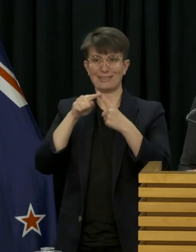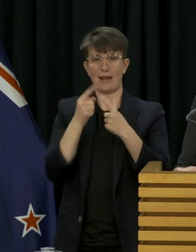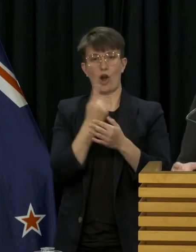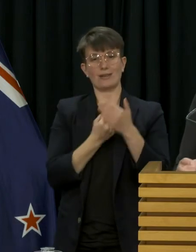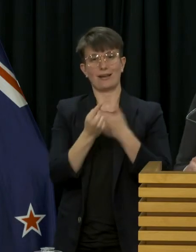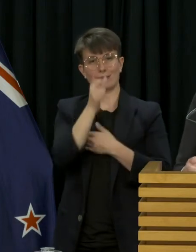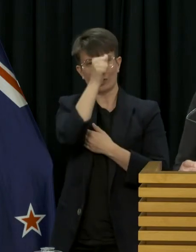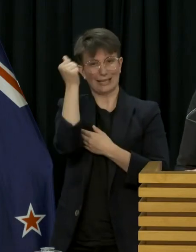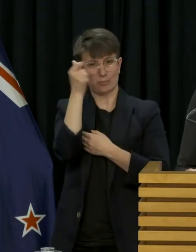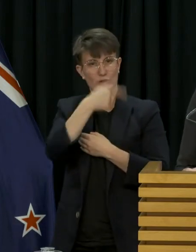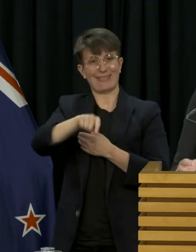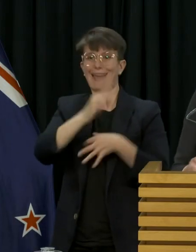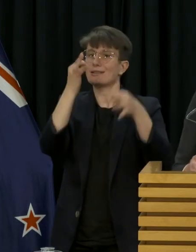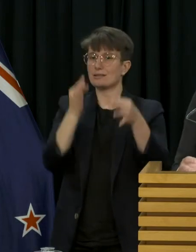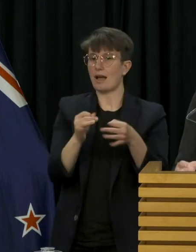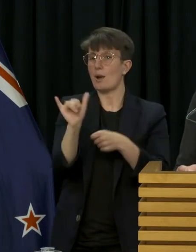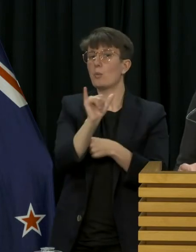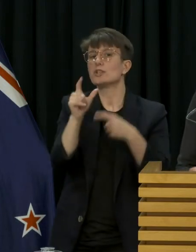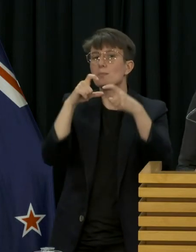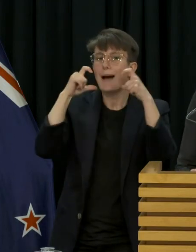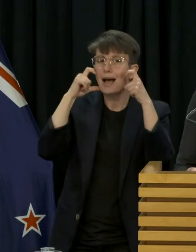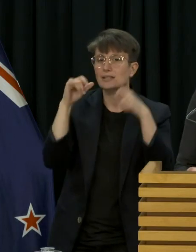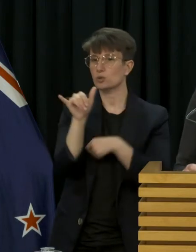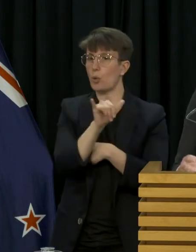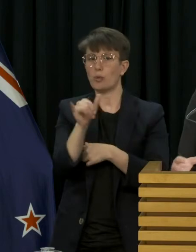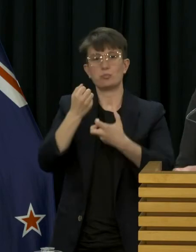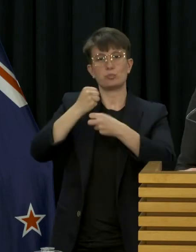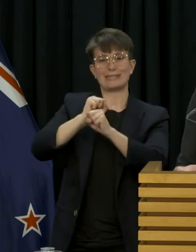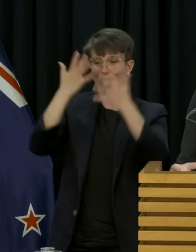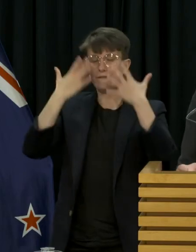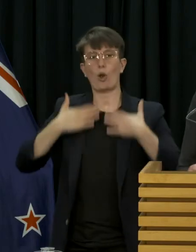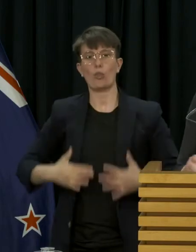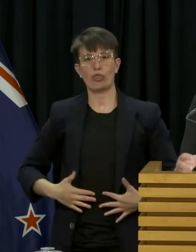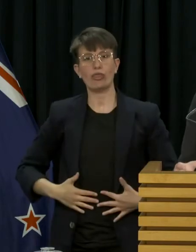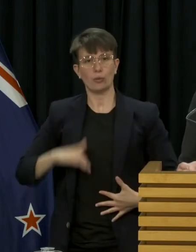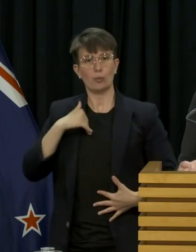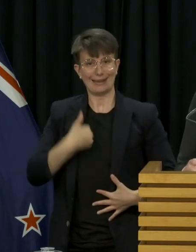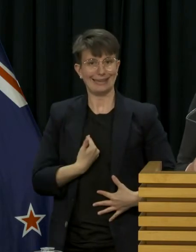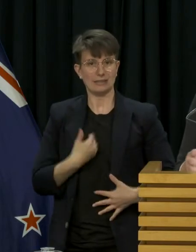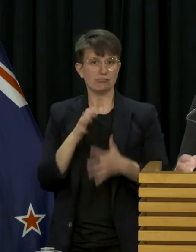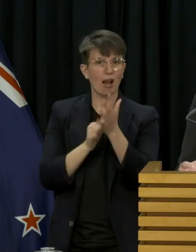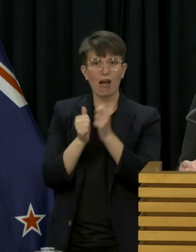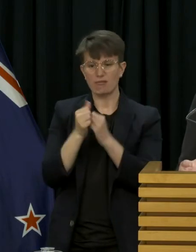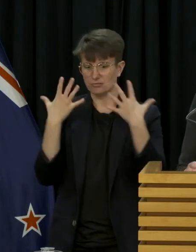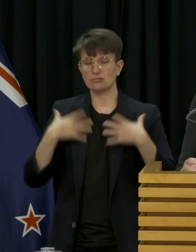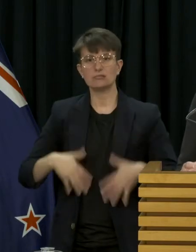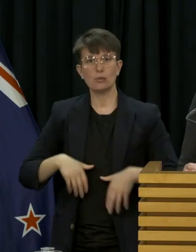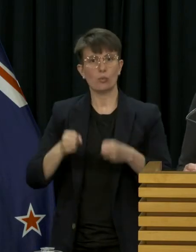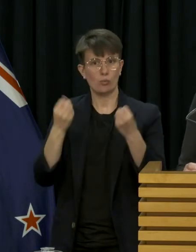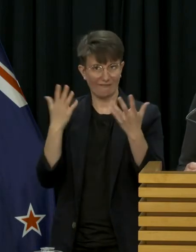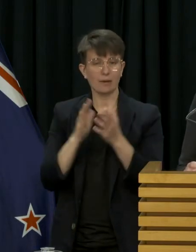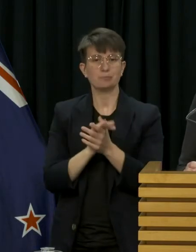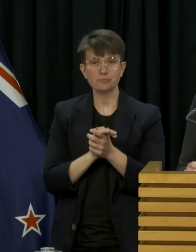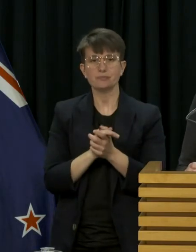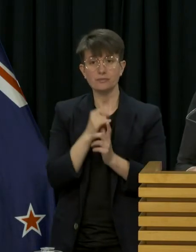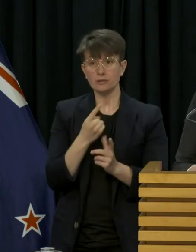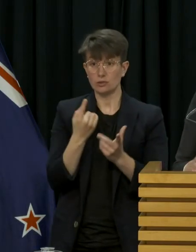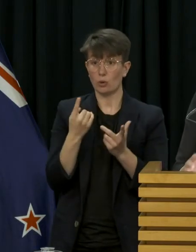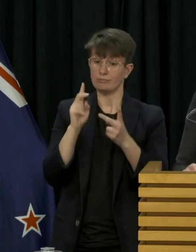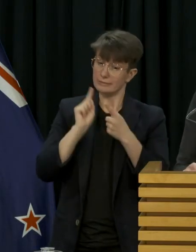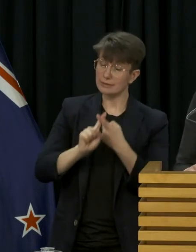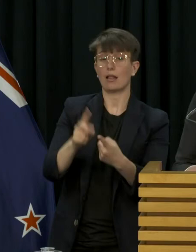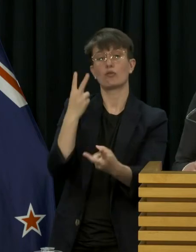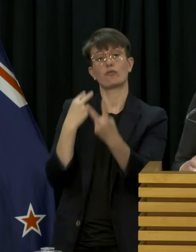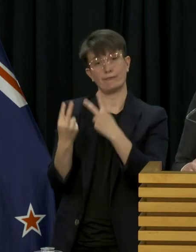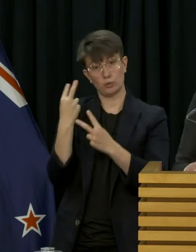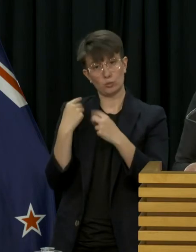is required in those facilities based on the level of risk. Some are better ventilated than others, so those are amongst the things that are being reviewed now at the moment. But I